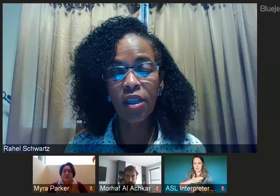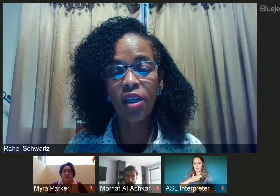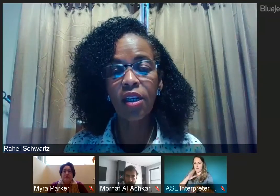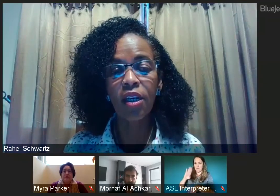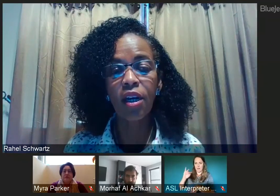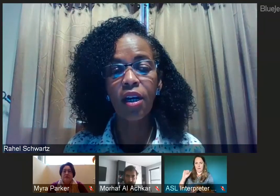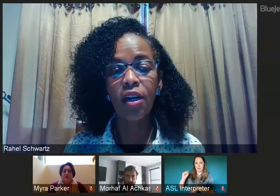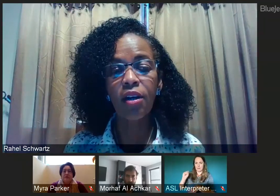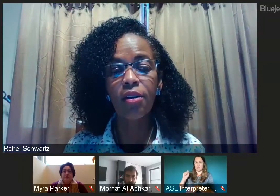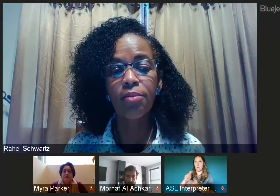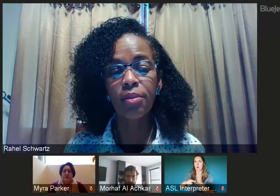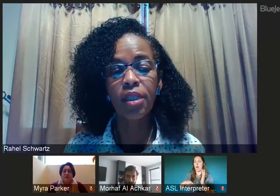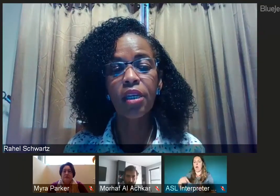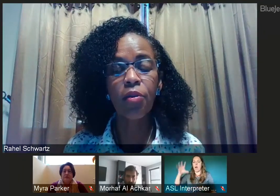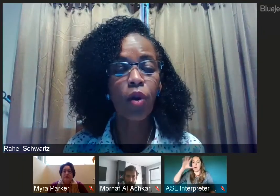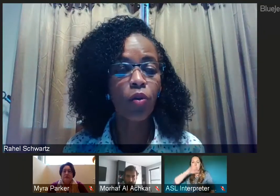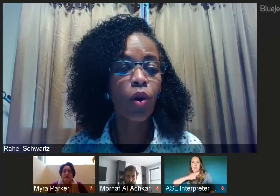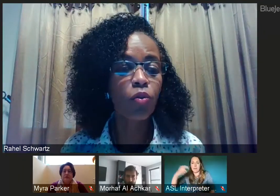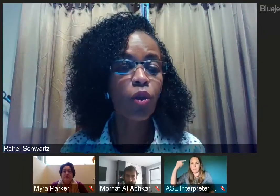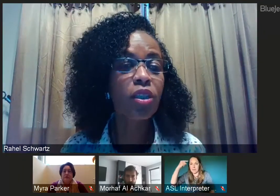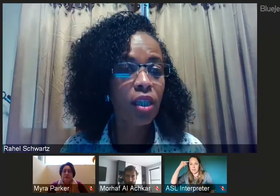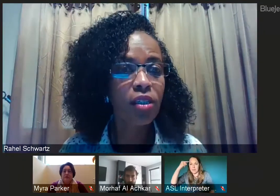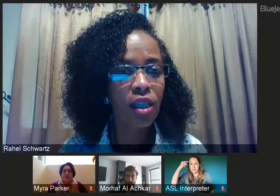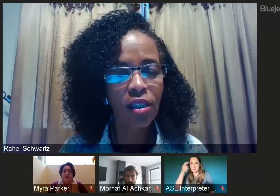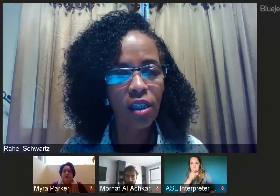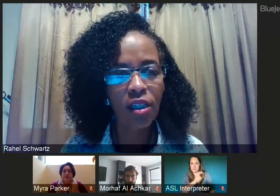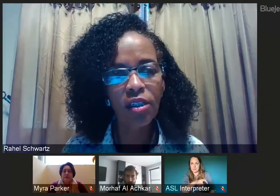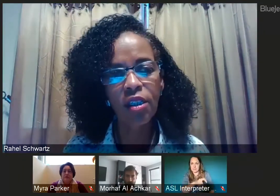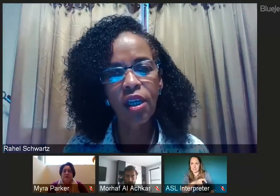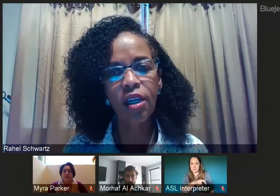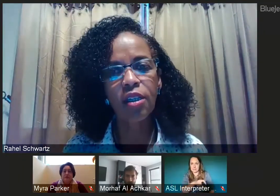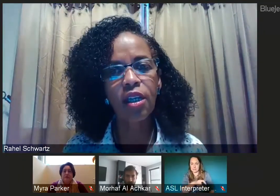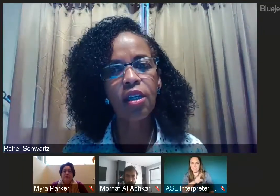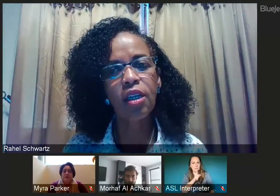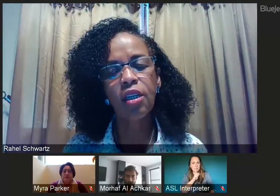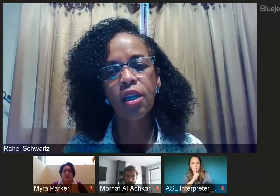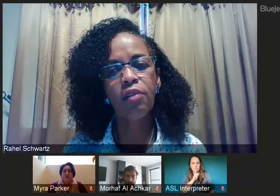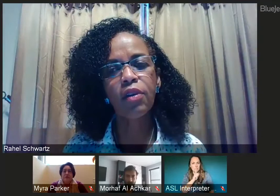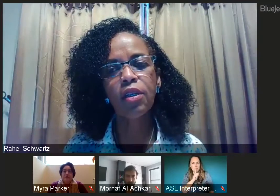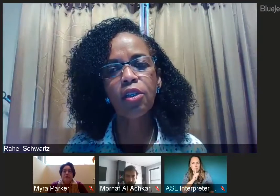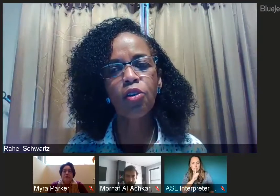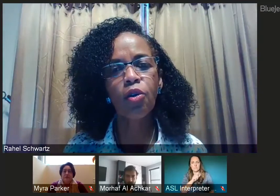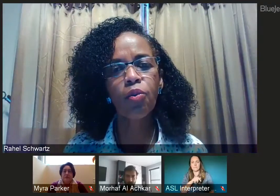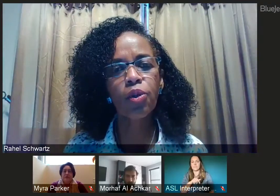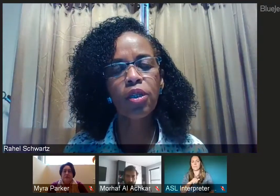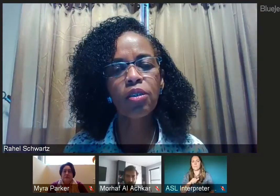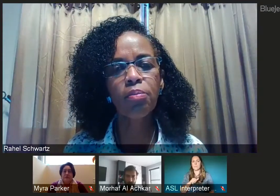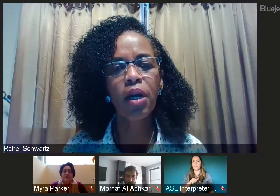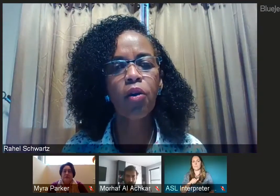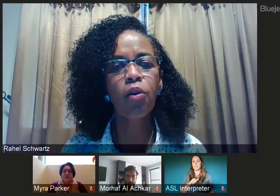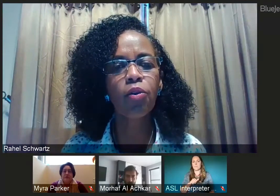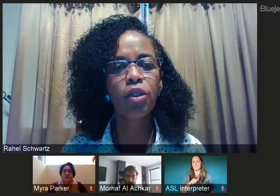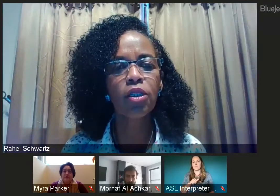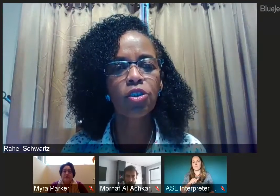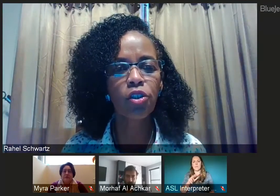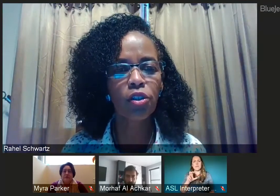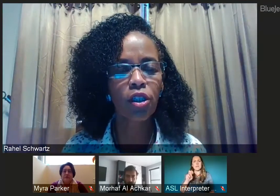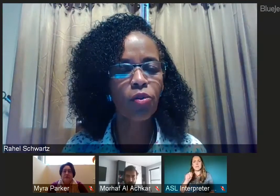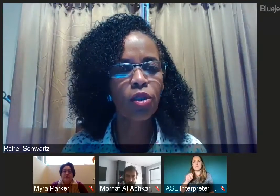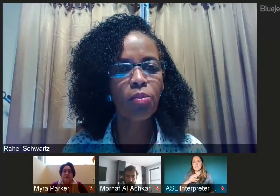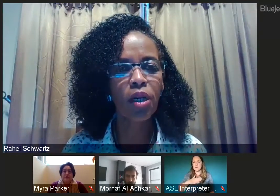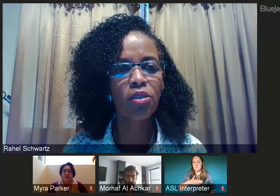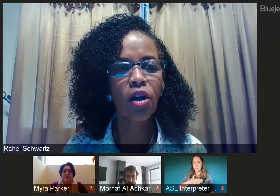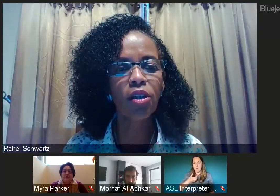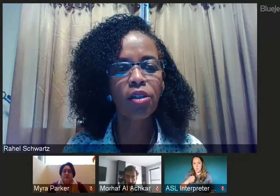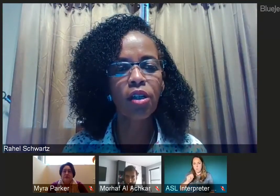think, like what we think they need. And in even, with my own